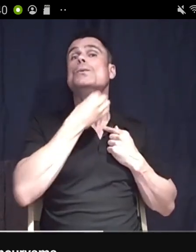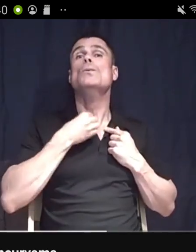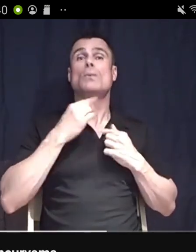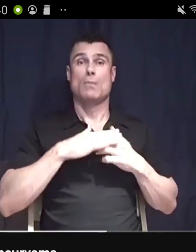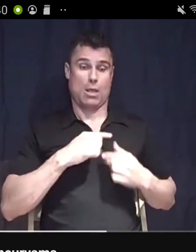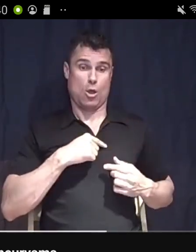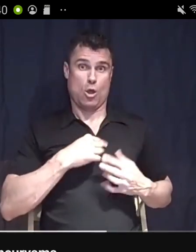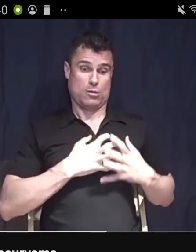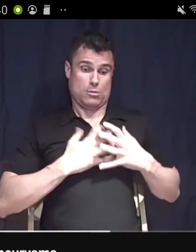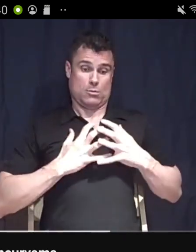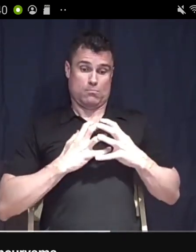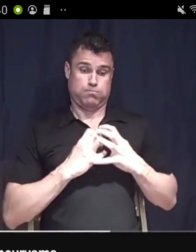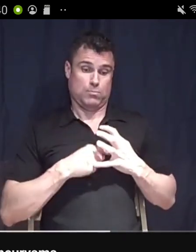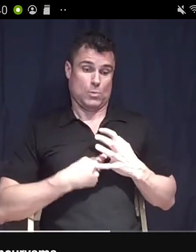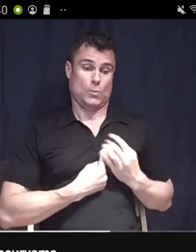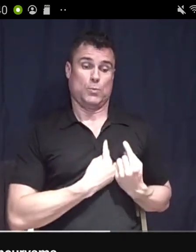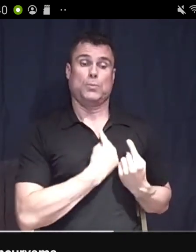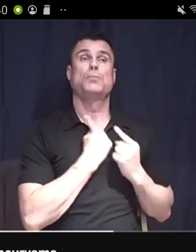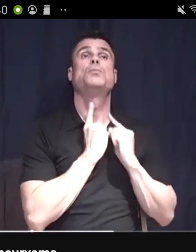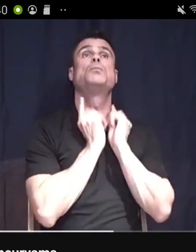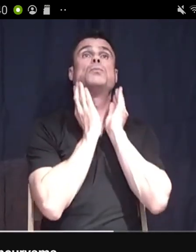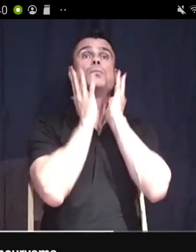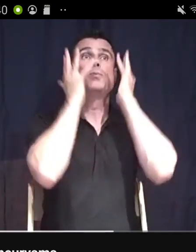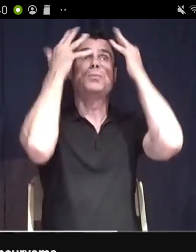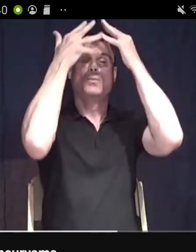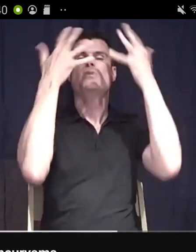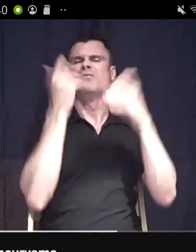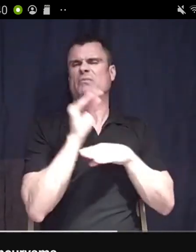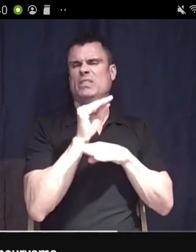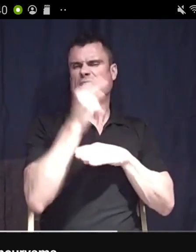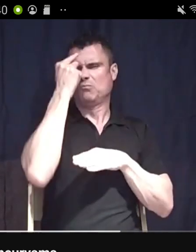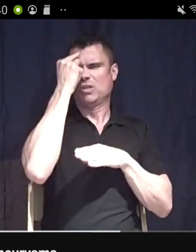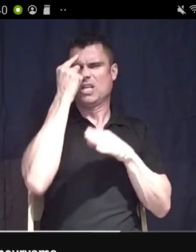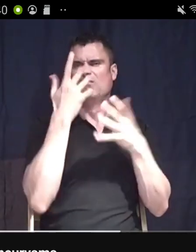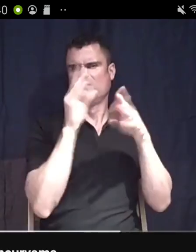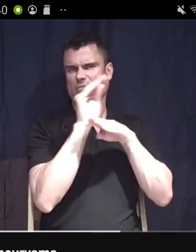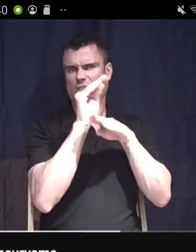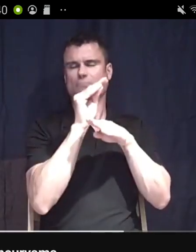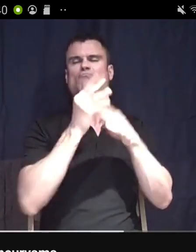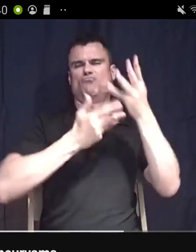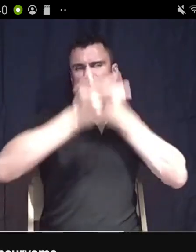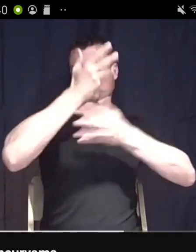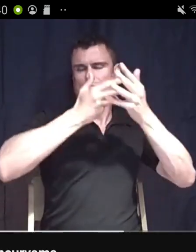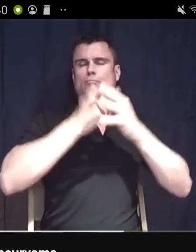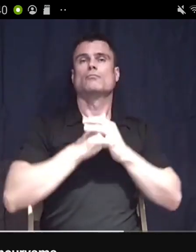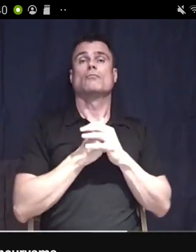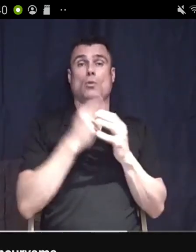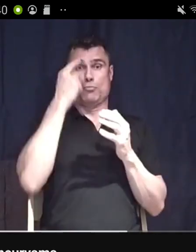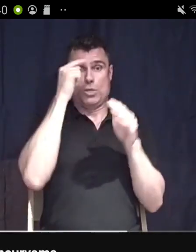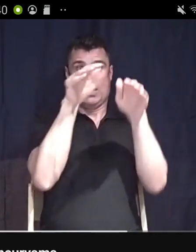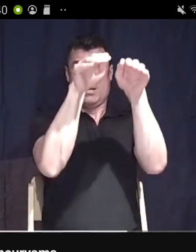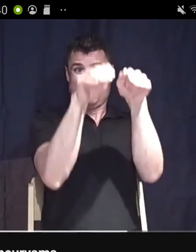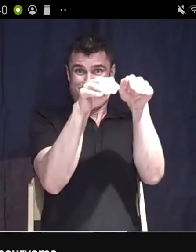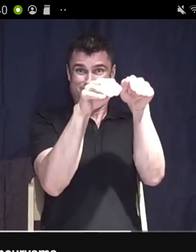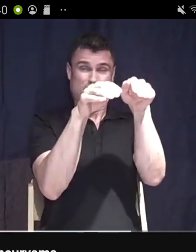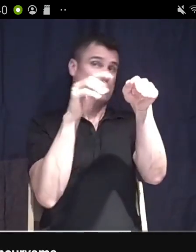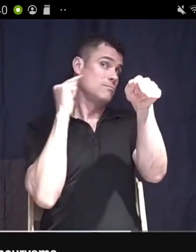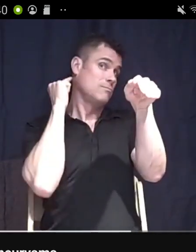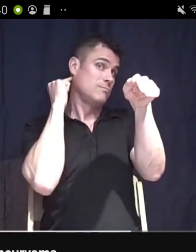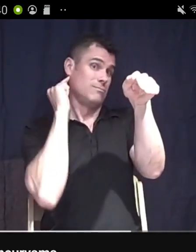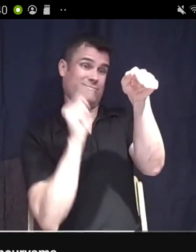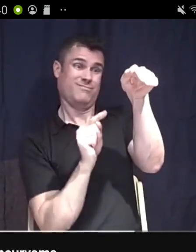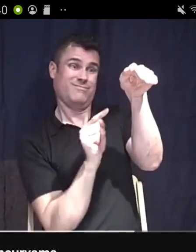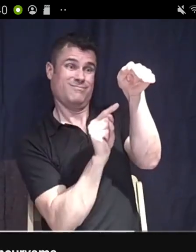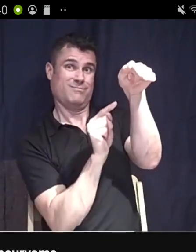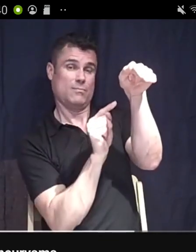This is due to the fact that those interpreters tend to follow